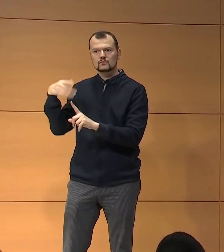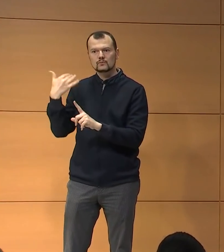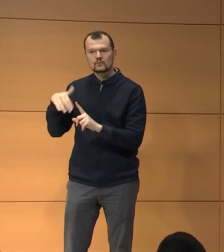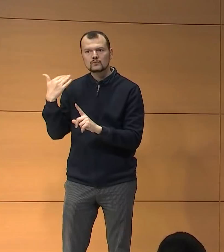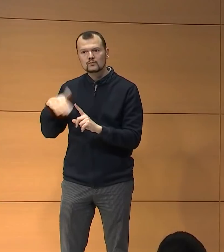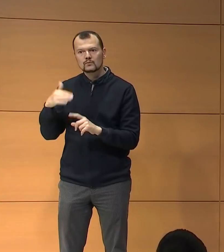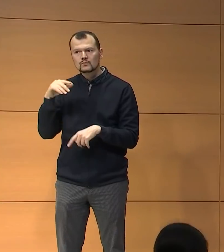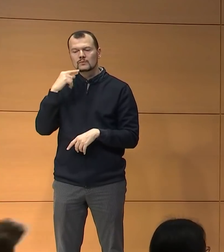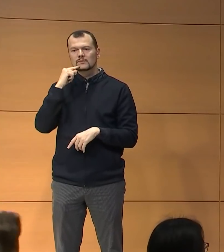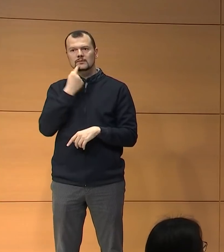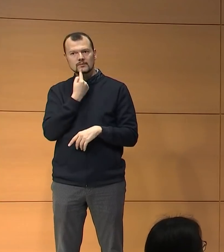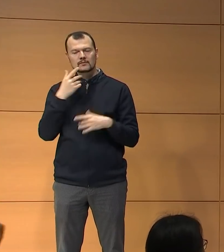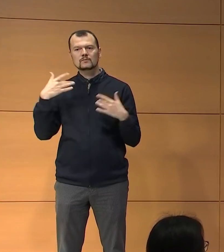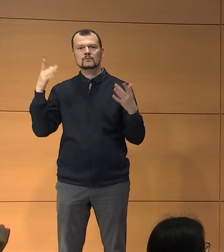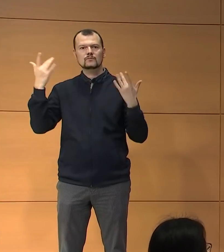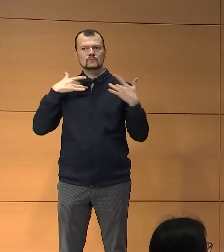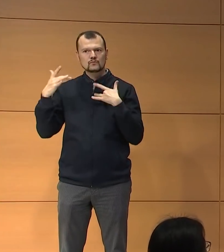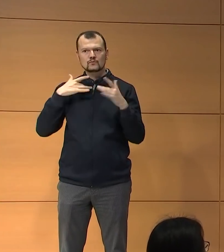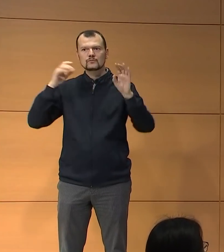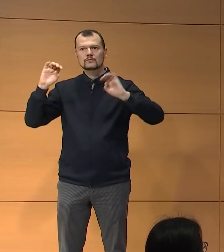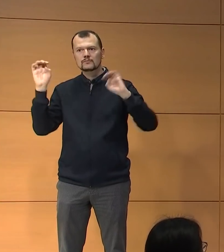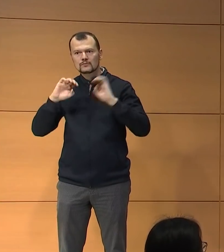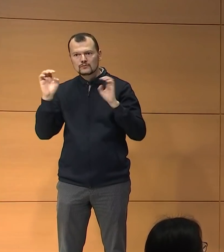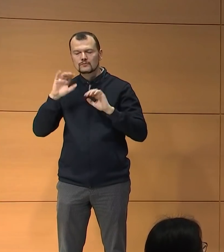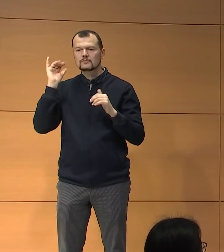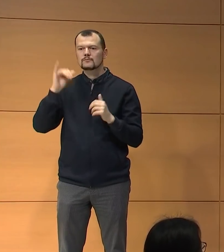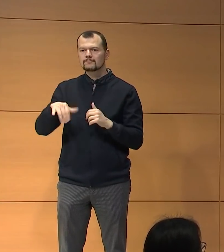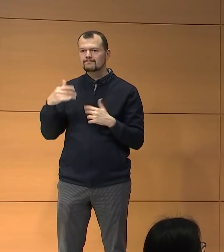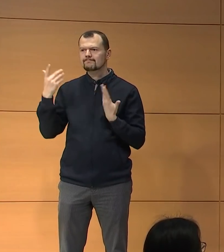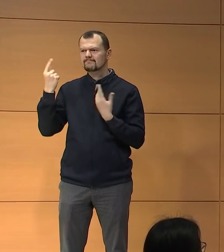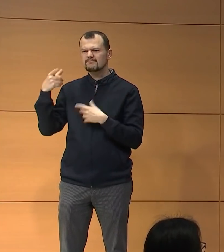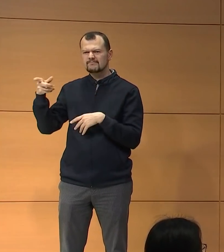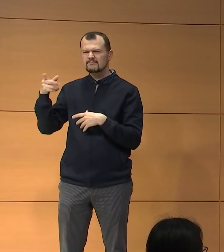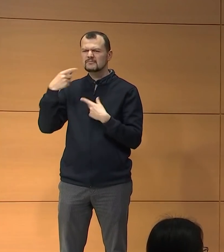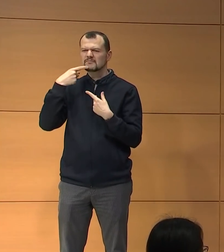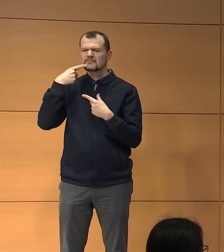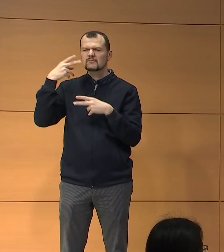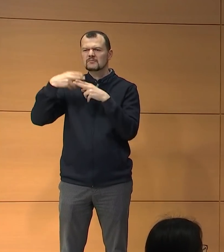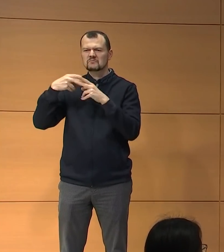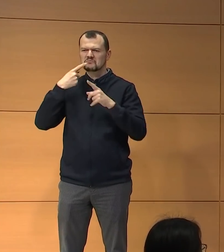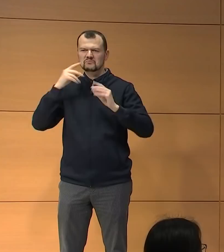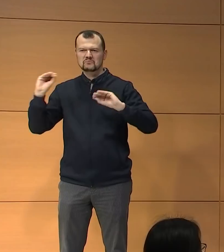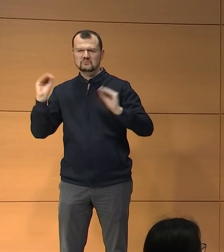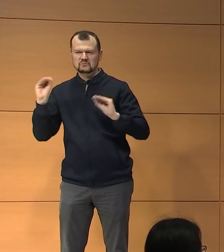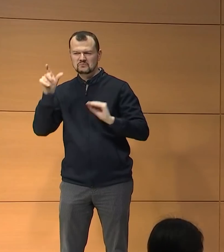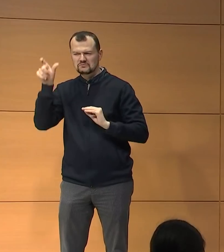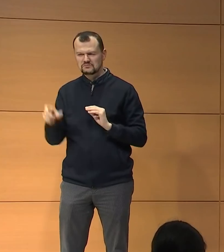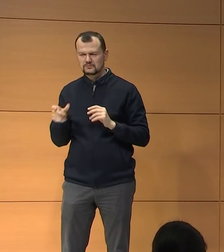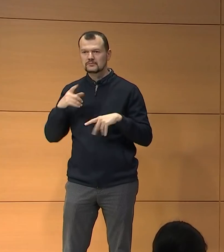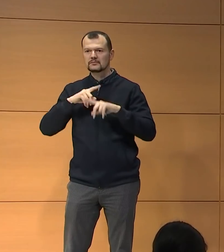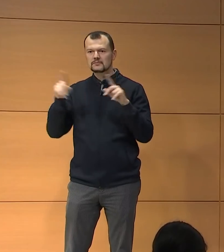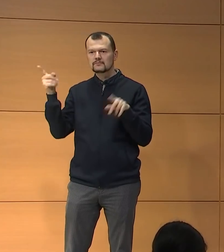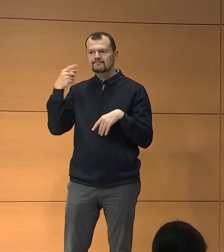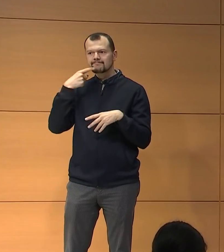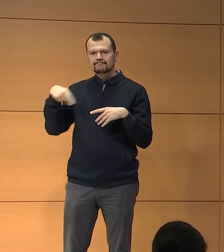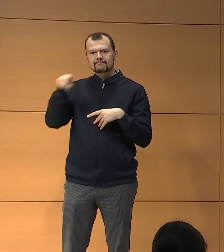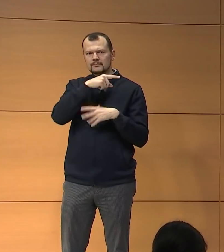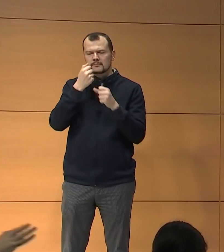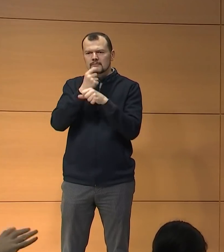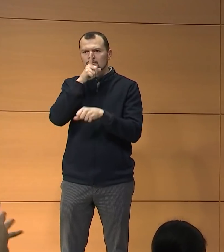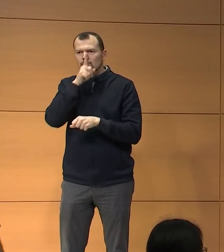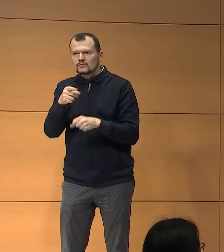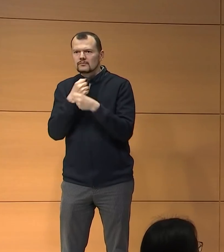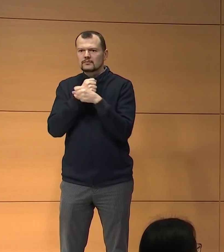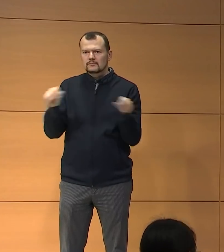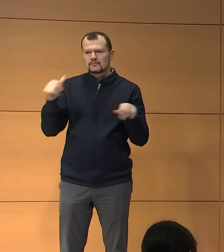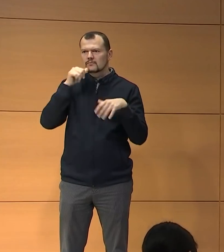and announced the precautions the state would be taking to continue to prevent the possible spread of the virus. This is a